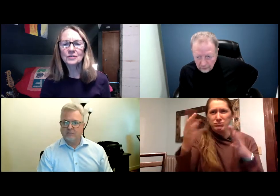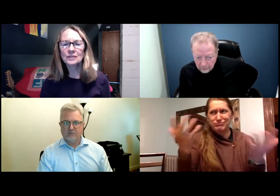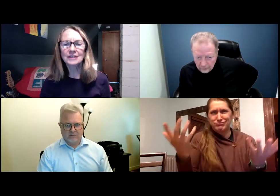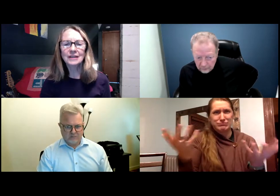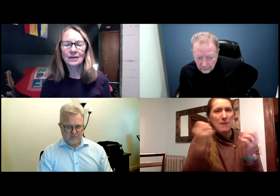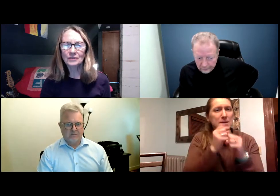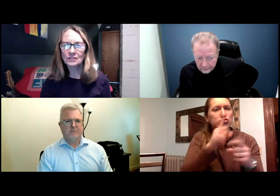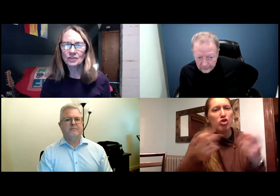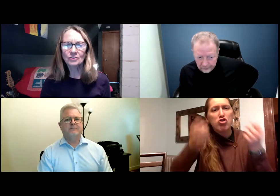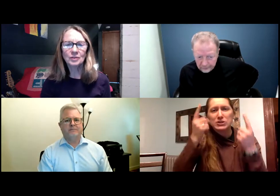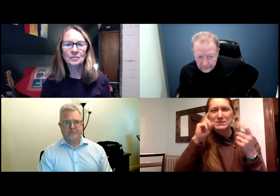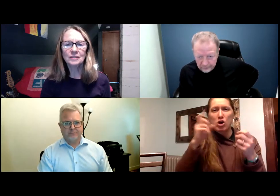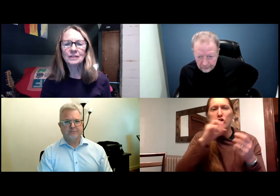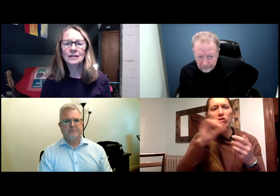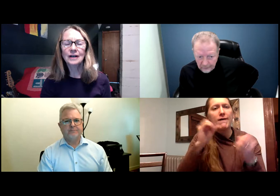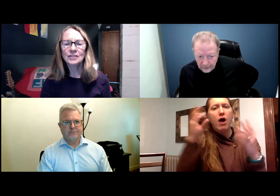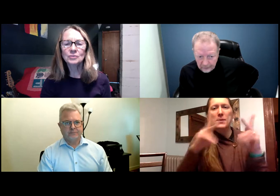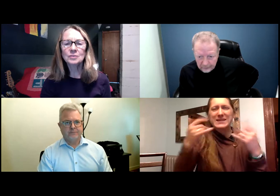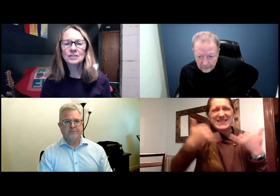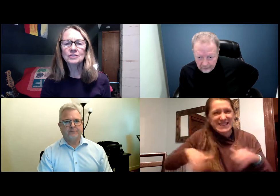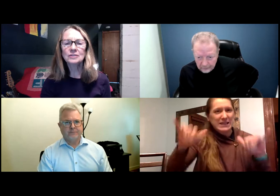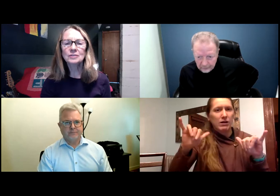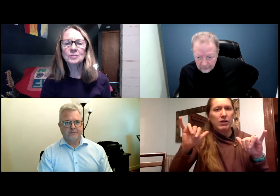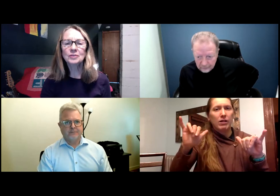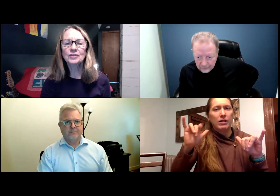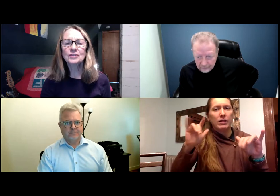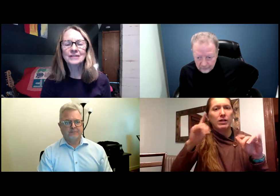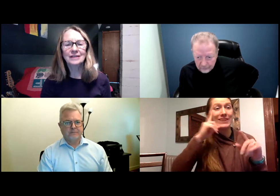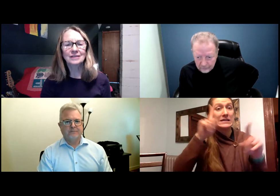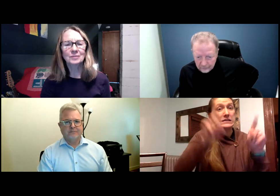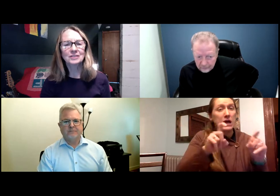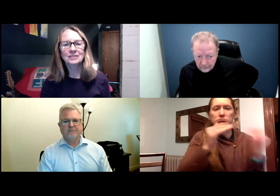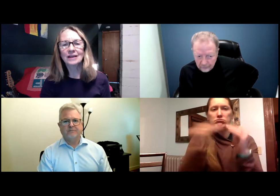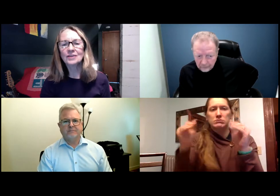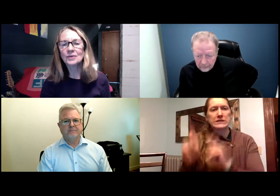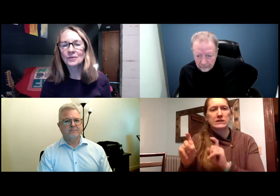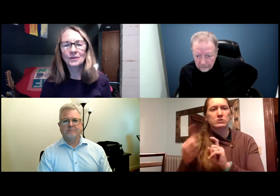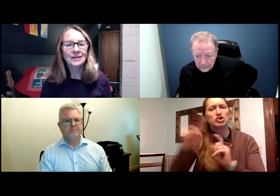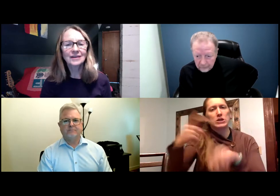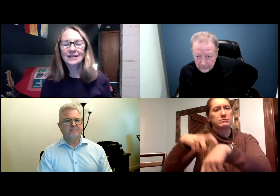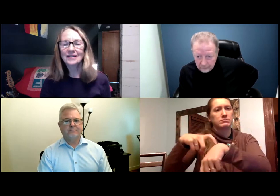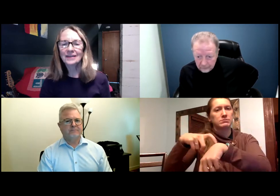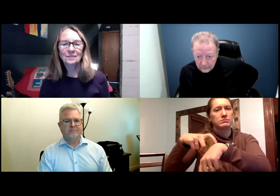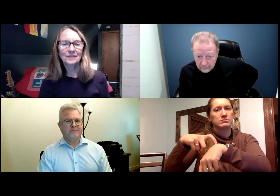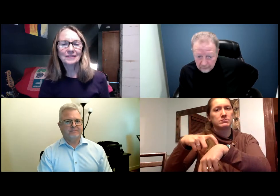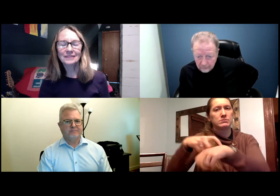don't know that it's getting out to the general public. I just want to make sure people understand, because I know,